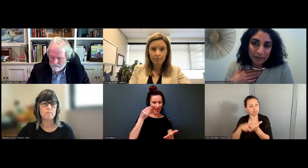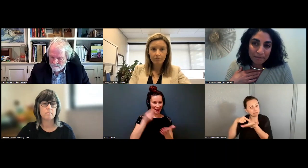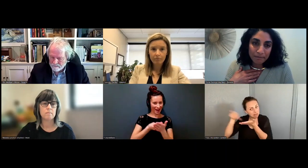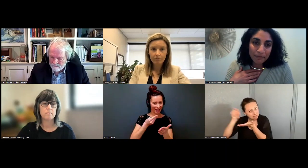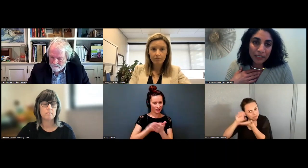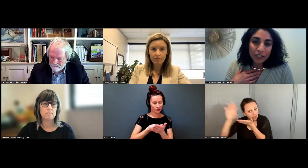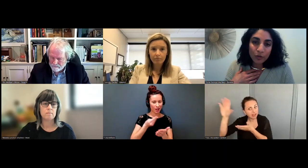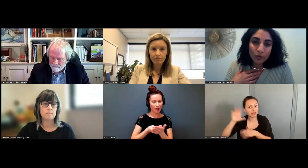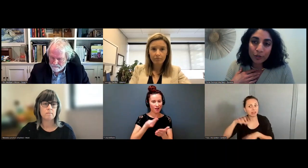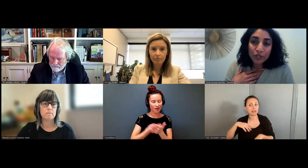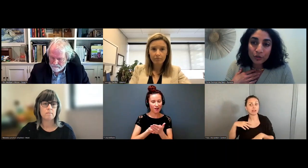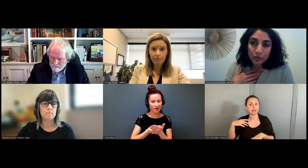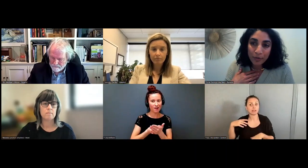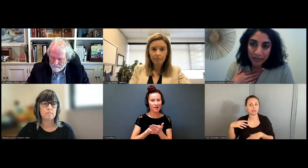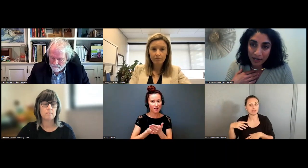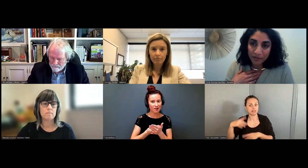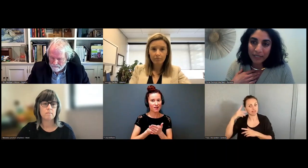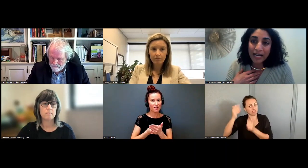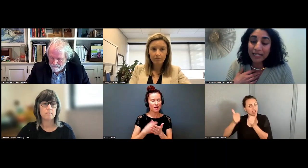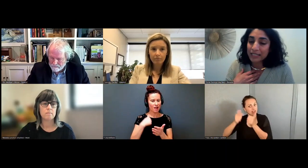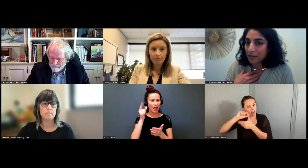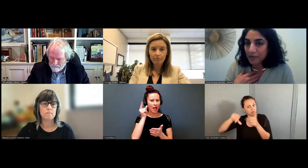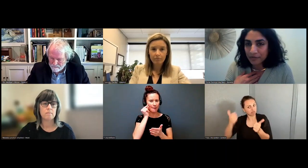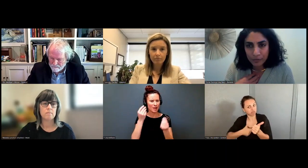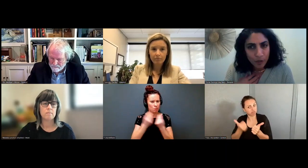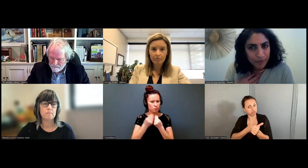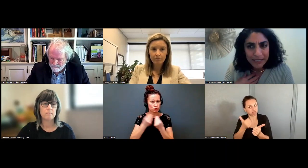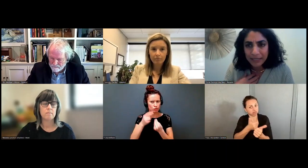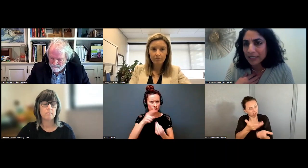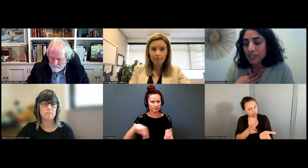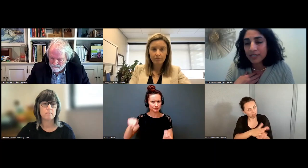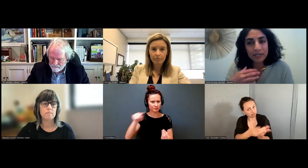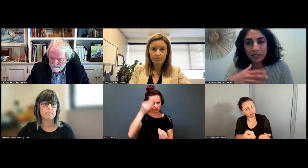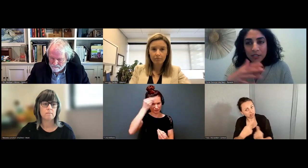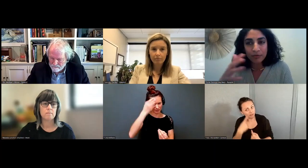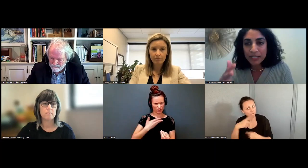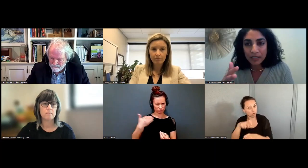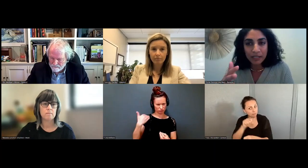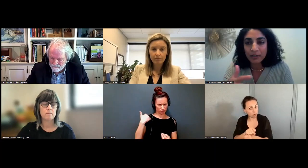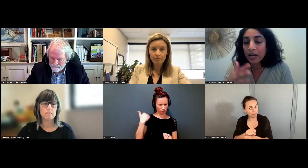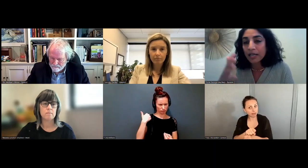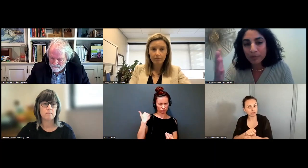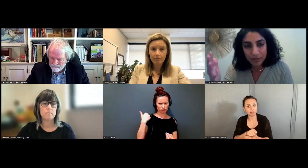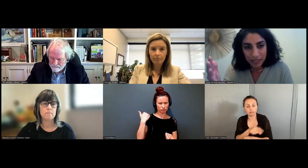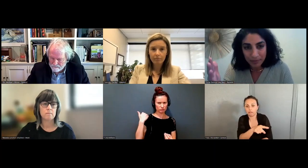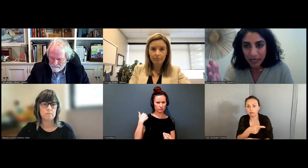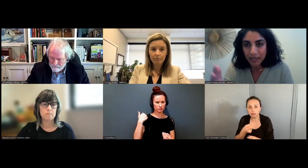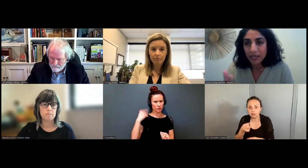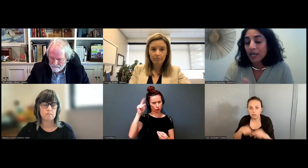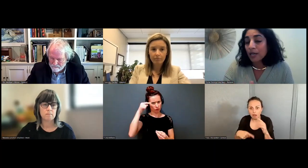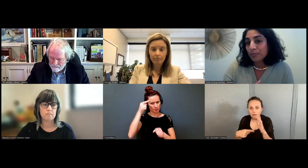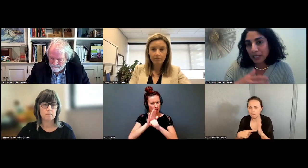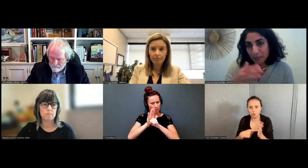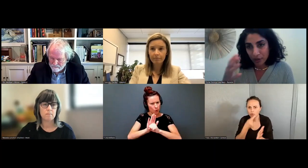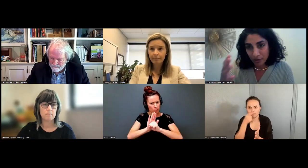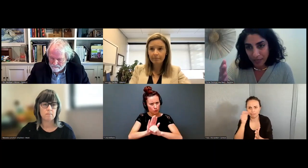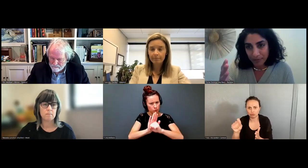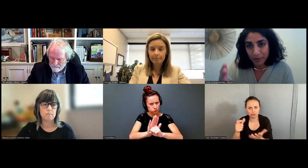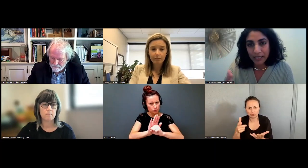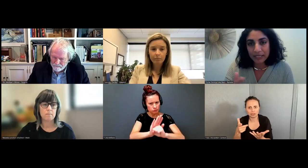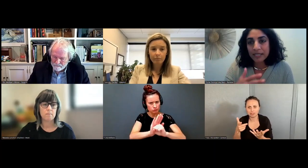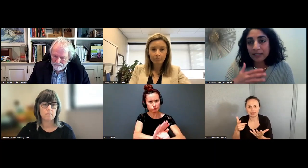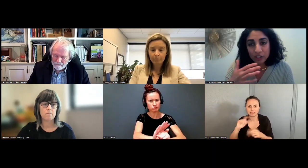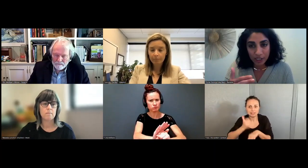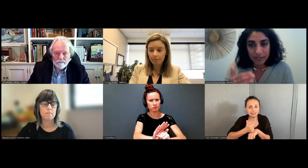been, pursued by the government, asked to come in for appointments that they just, physically are unable to make, being put on